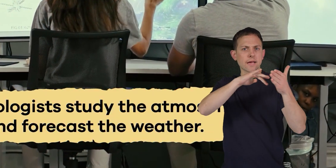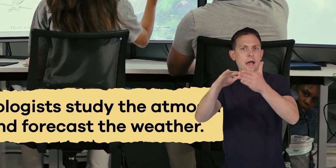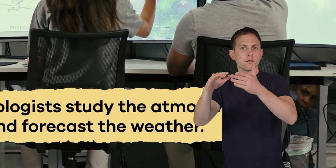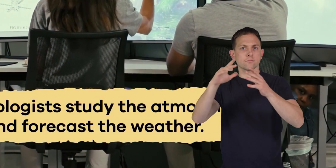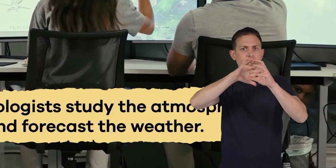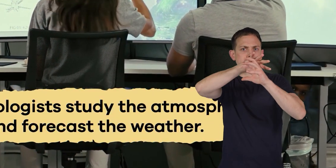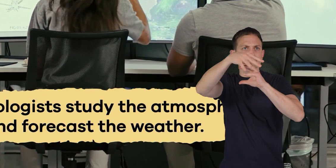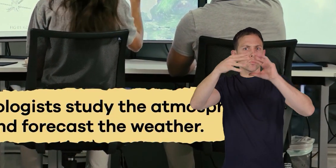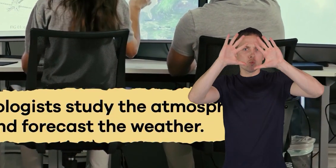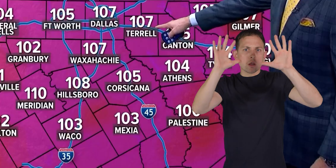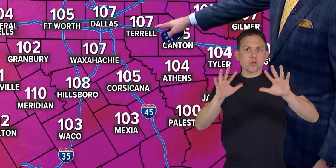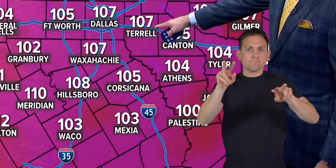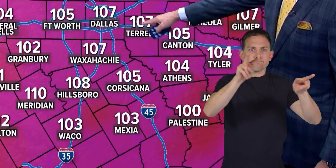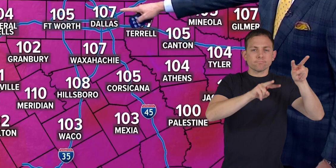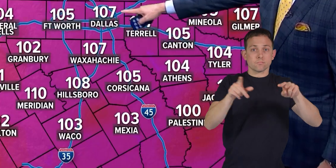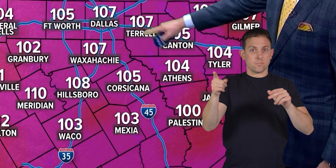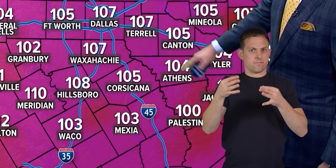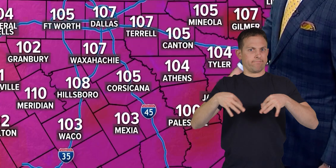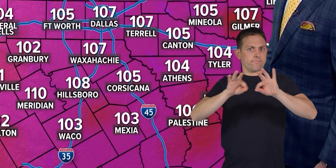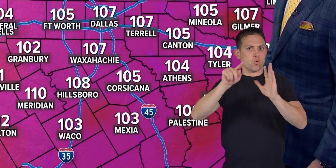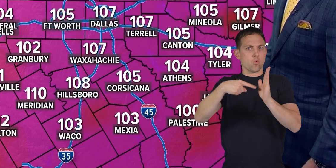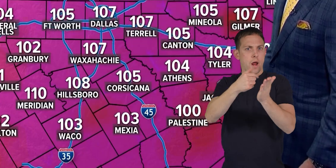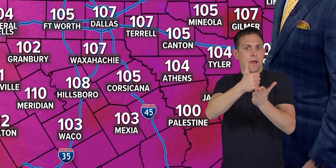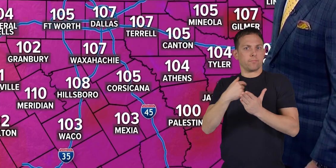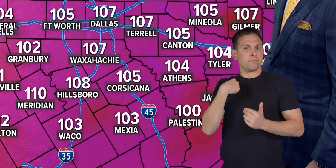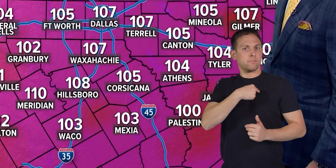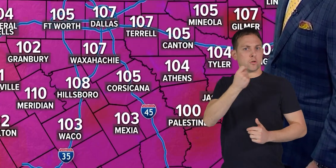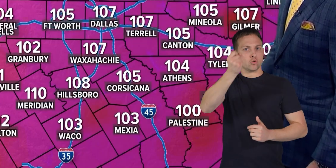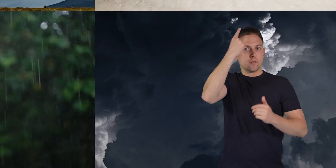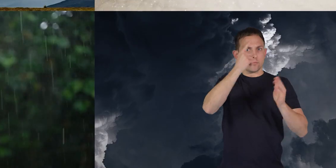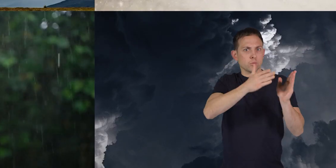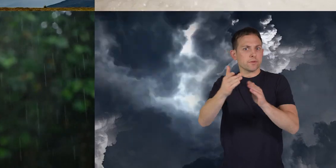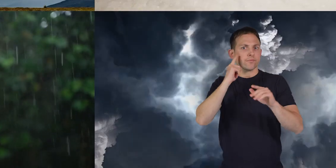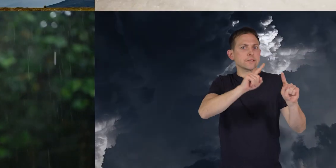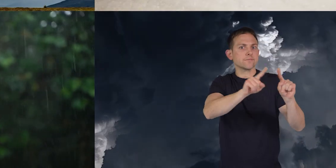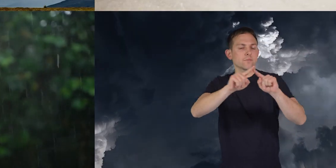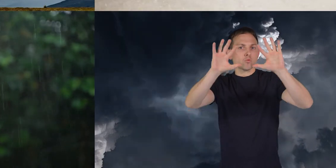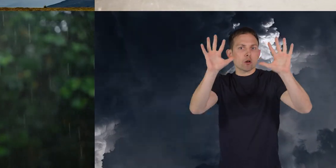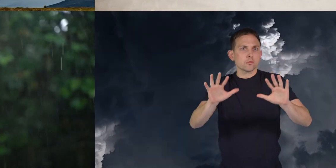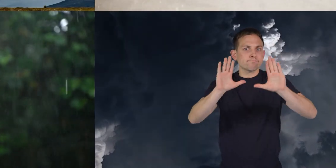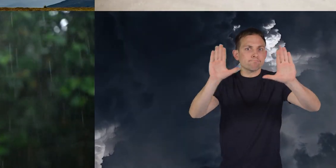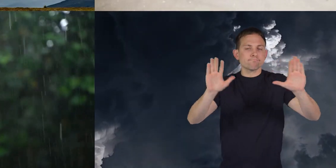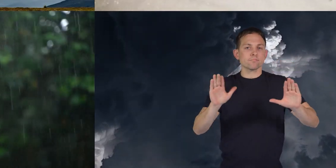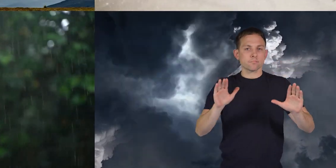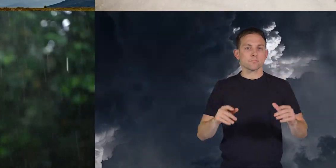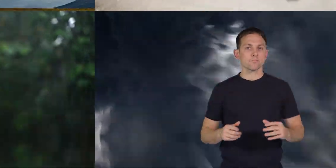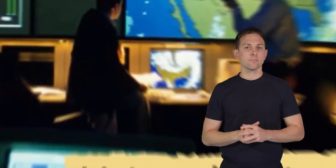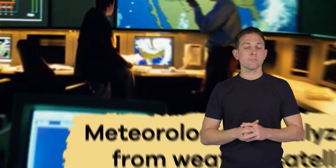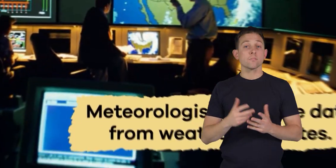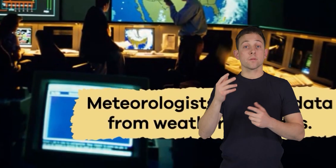atmosphere and forecast the weather. They play a significant role in helping us understand and prepare for different weather conditions.